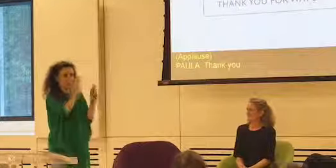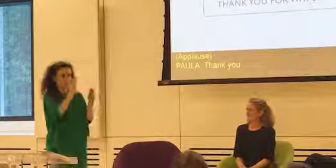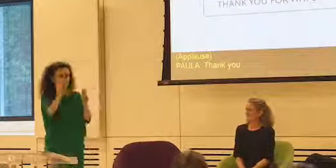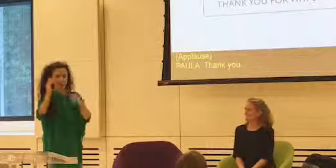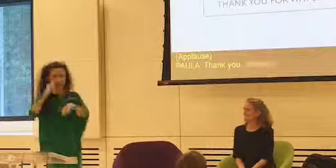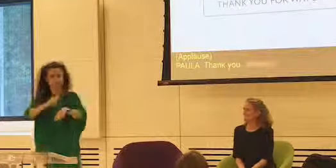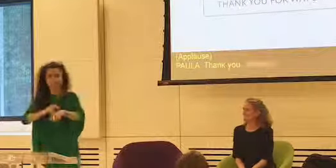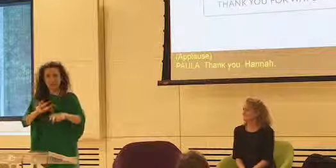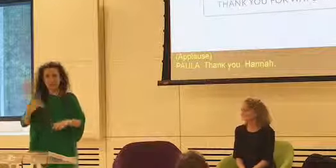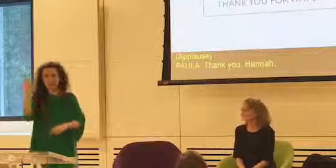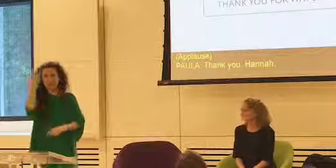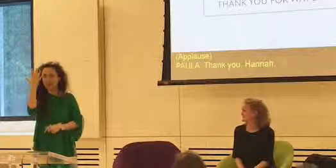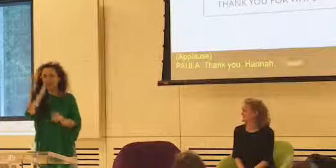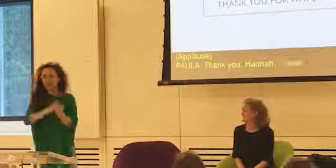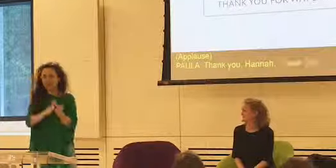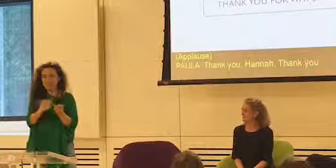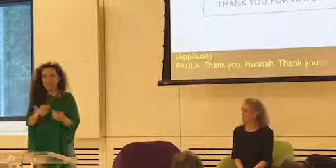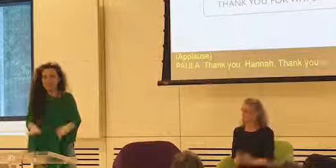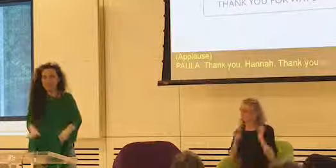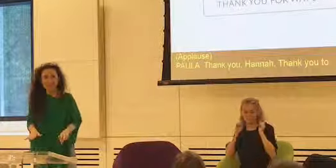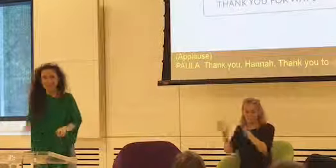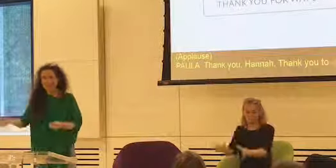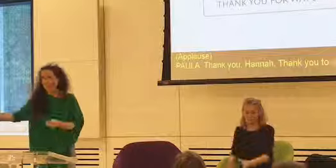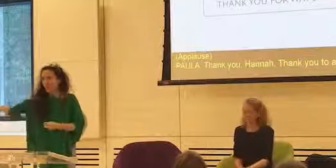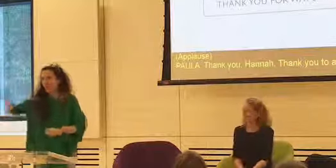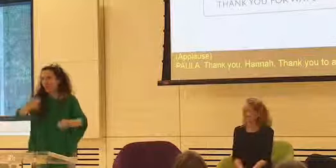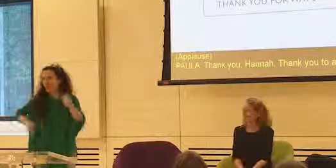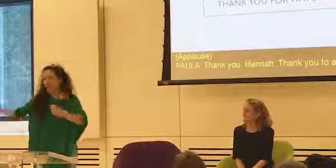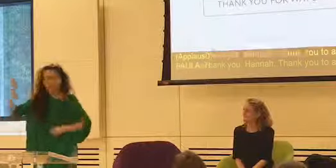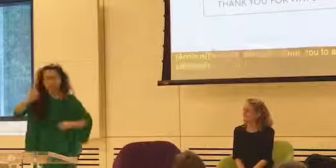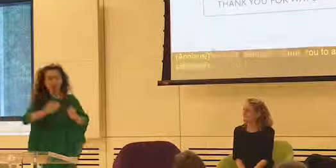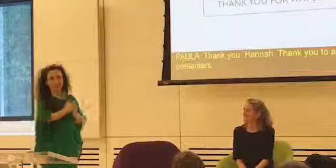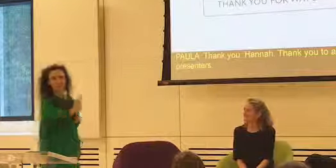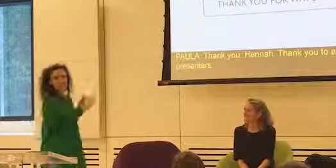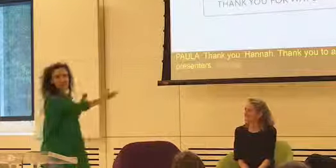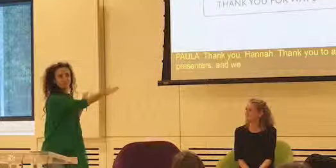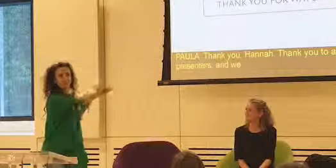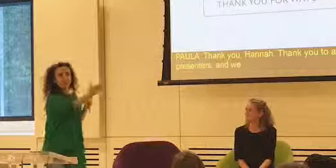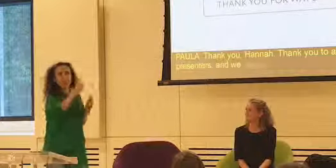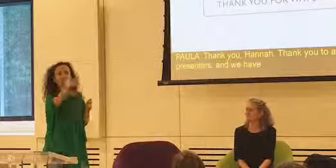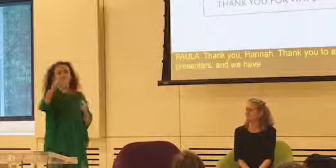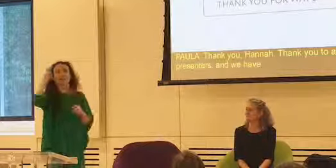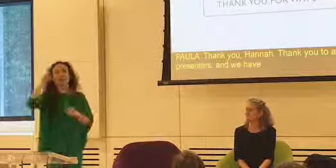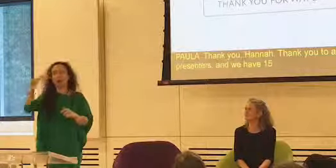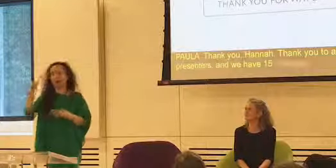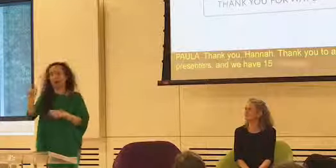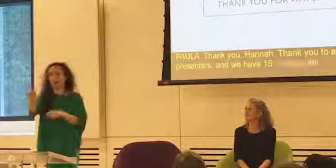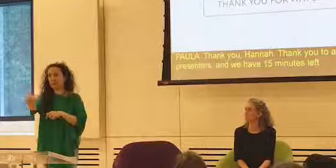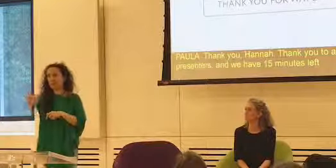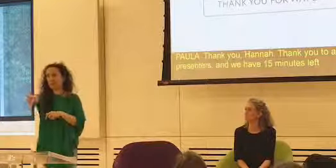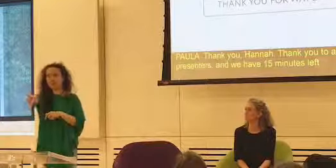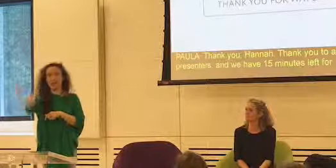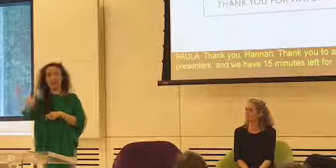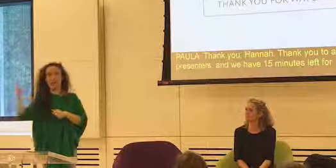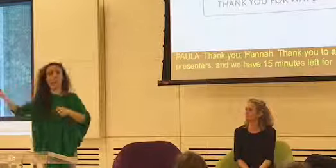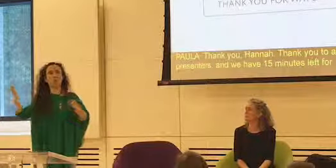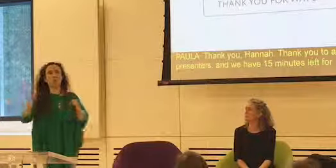Thank you to all the presenters. And we have 15 minutes left for question-answer